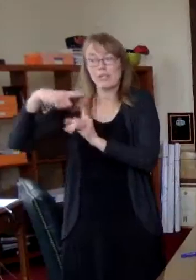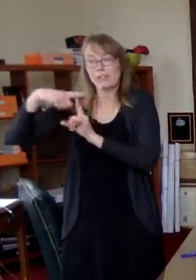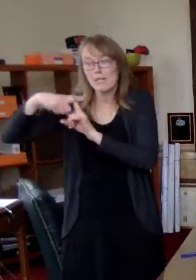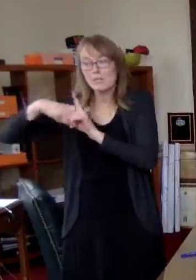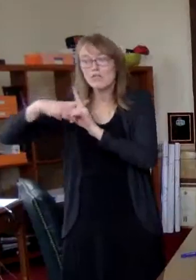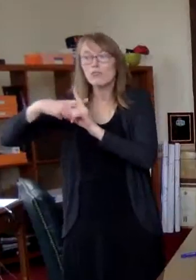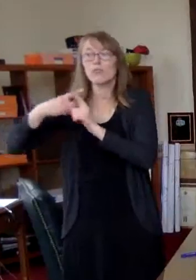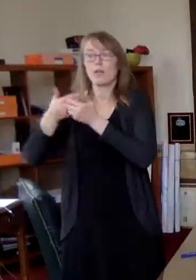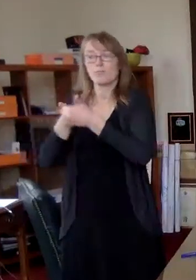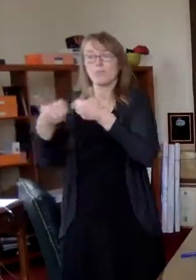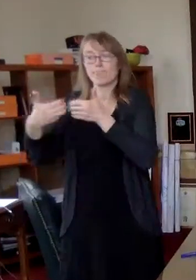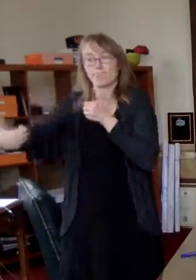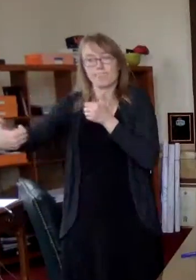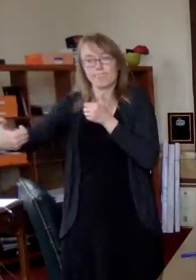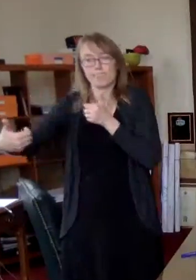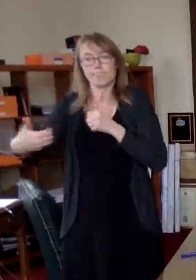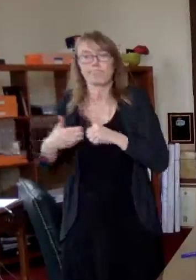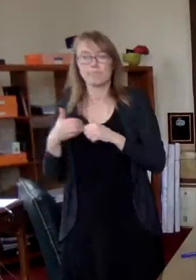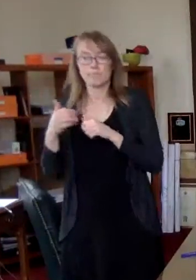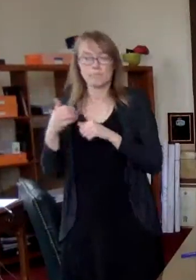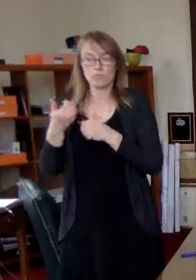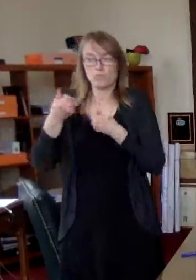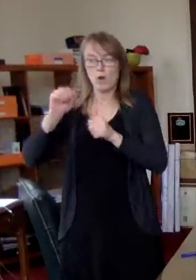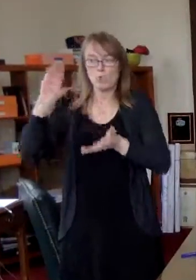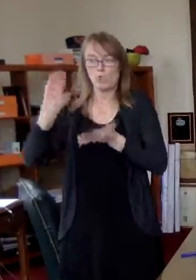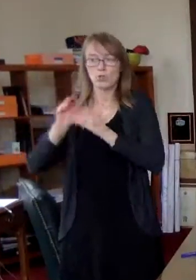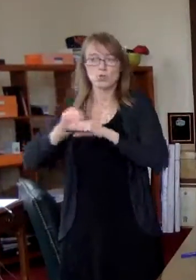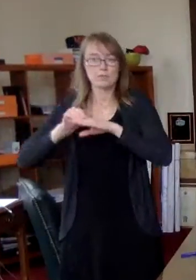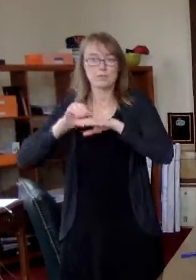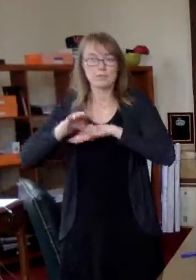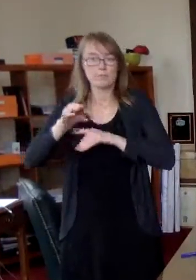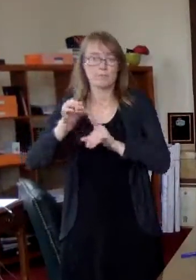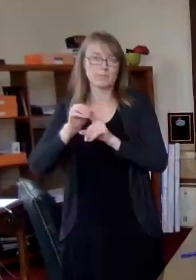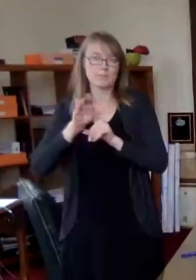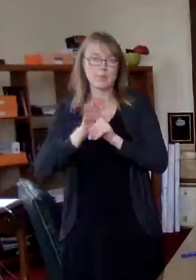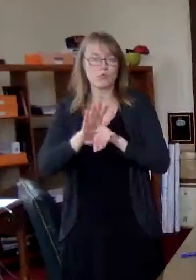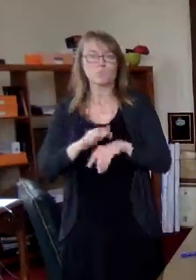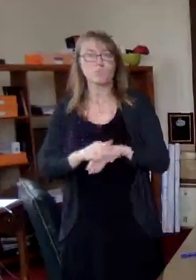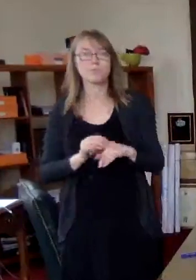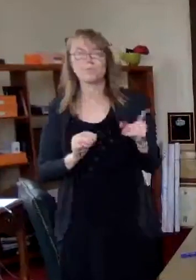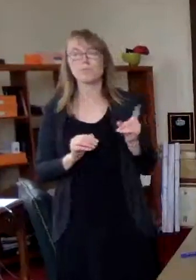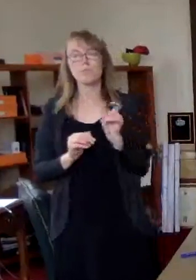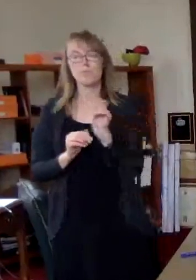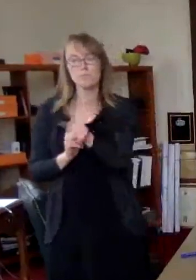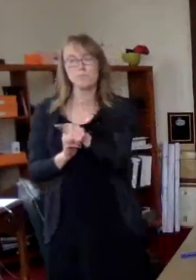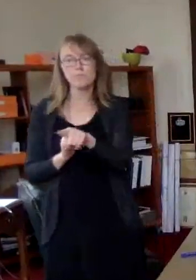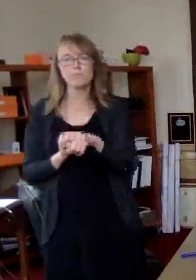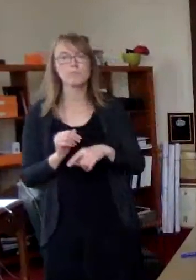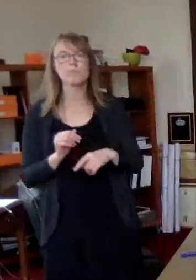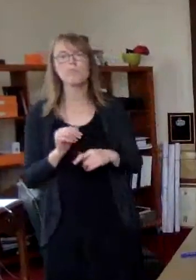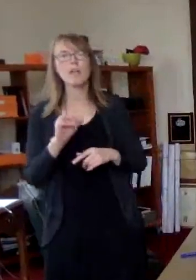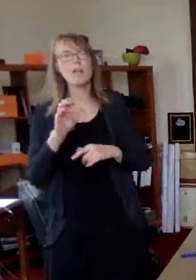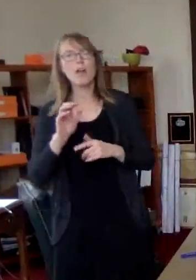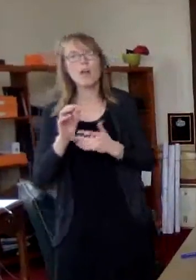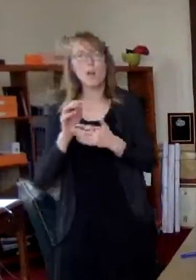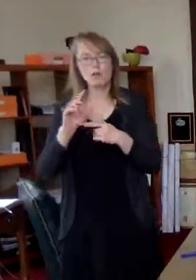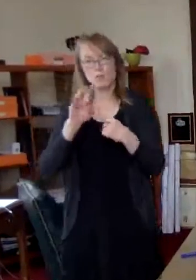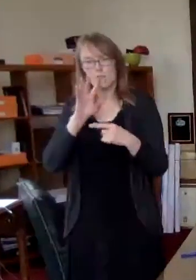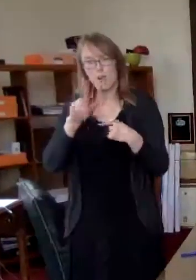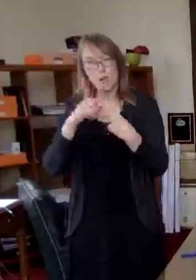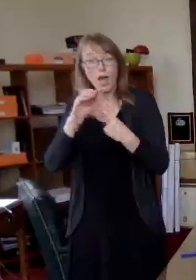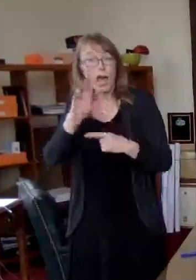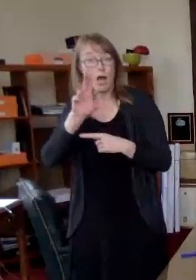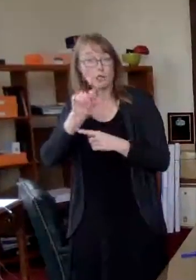being checked in on them and protecting them during COVID-19? Mm-hmm. So our outreach workers are checking in